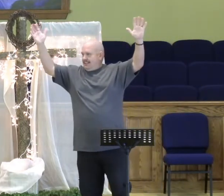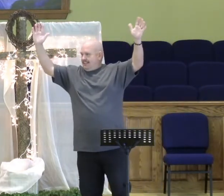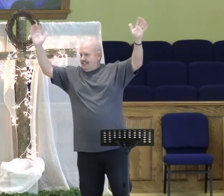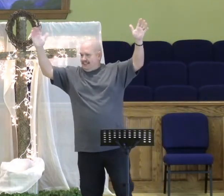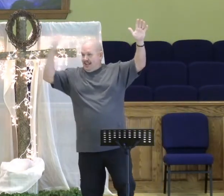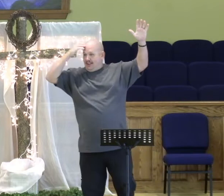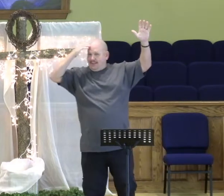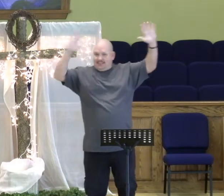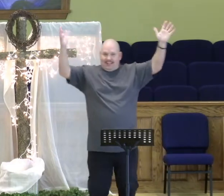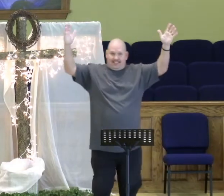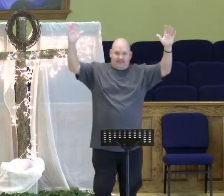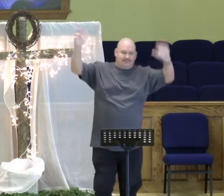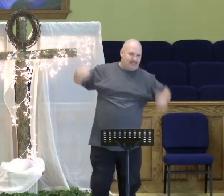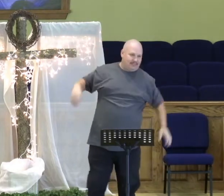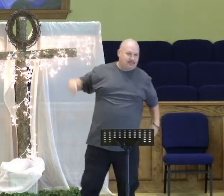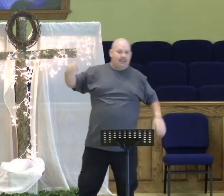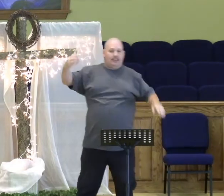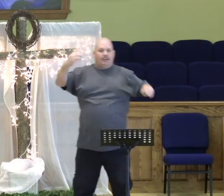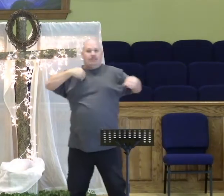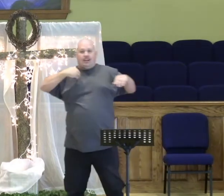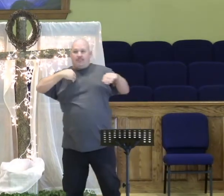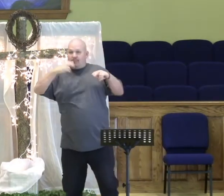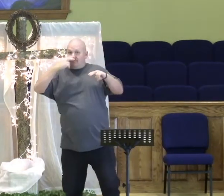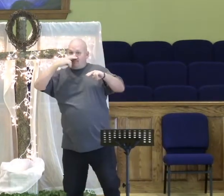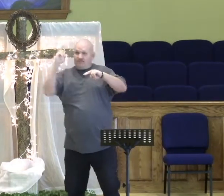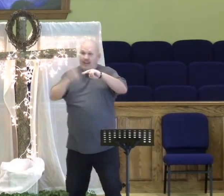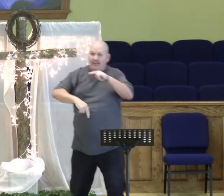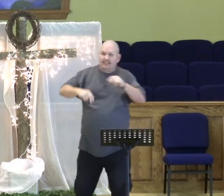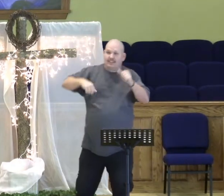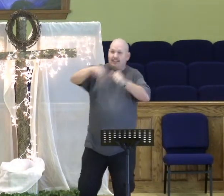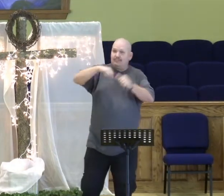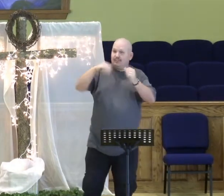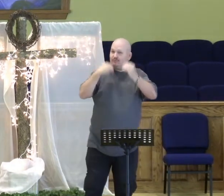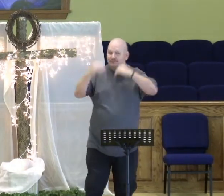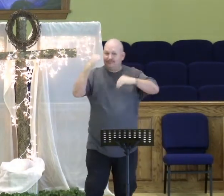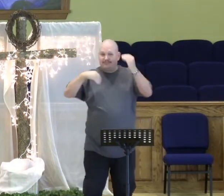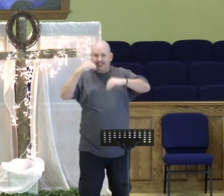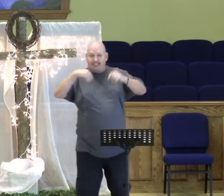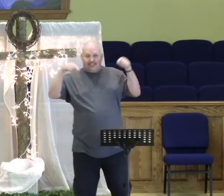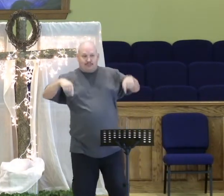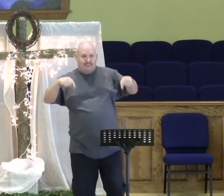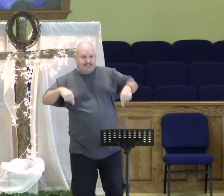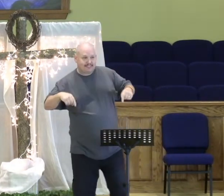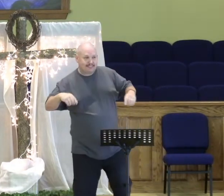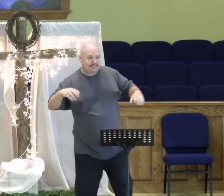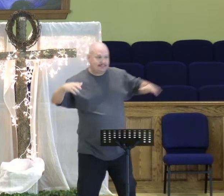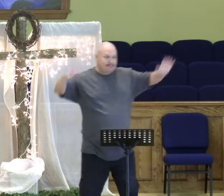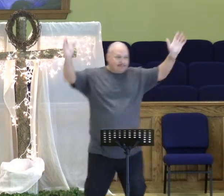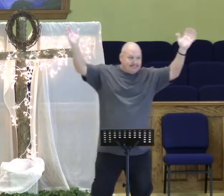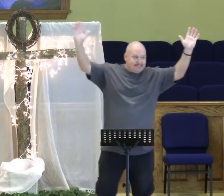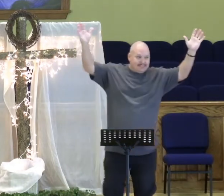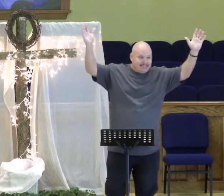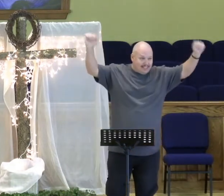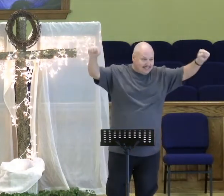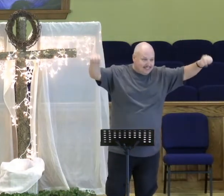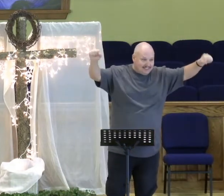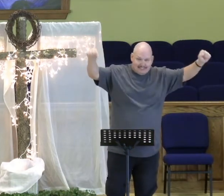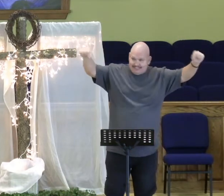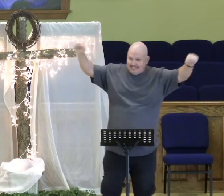Yay, glad y'all are here, right? That's how we clap in the deaf culture. Hope y'all had a good time downstairs eating during the lunch,